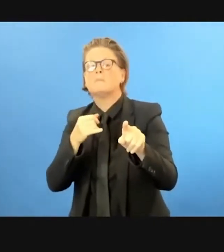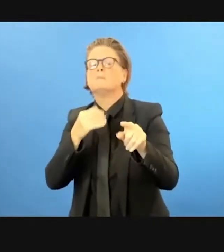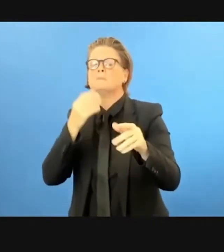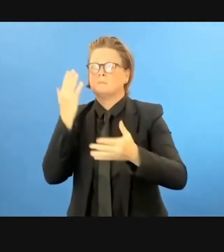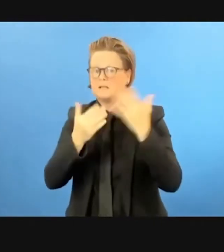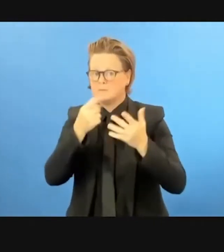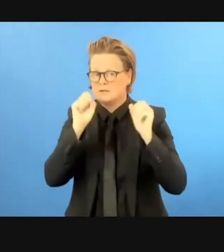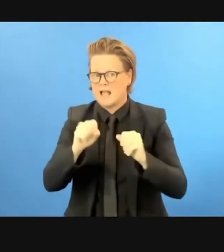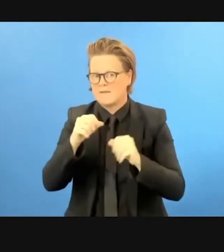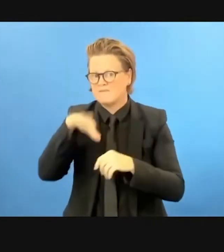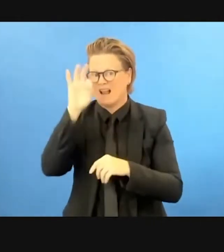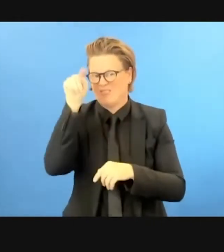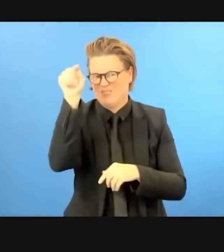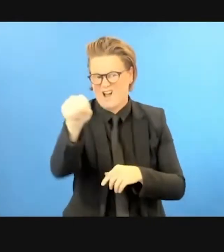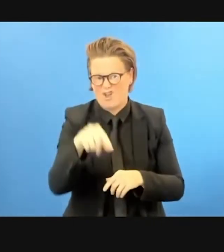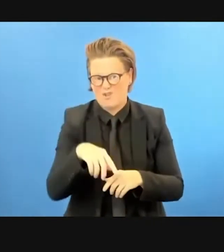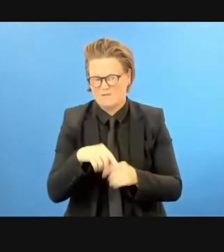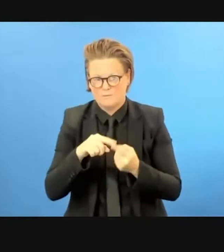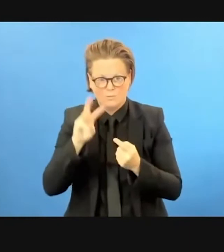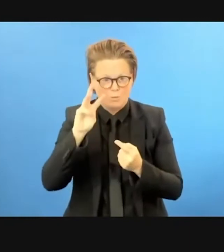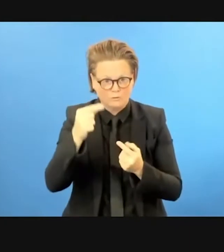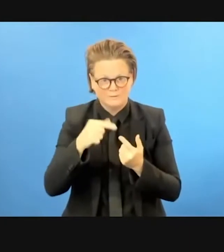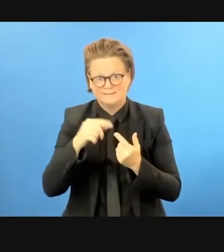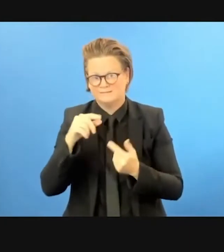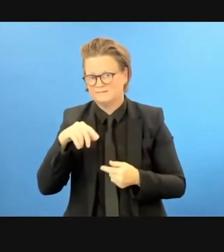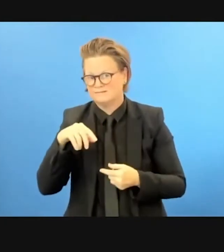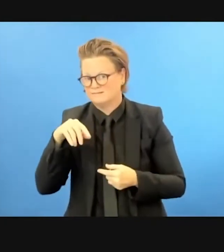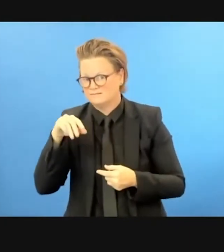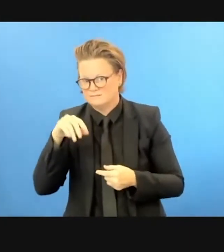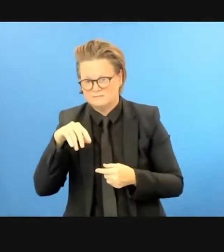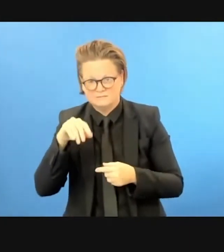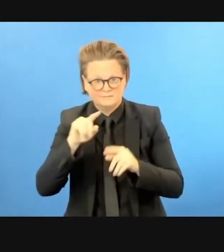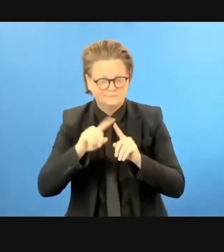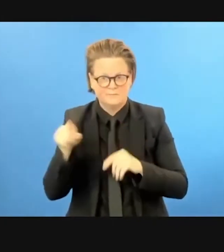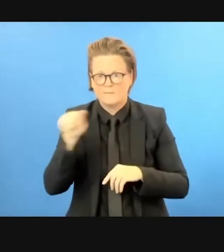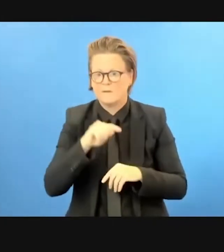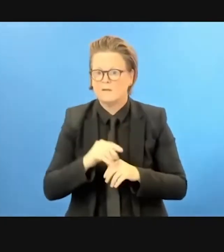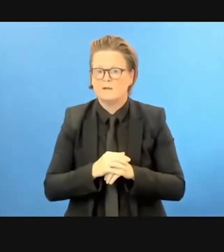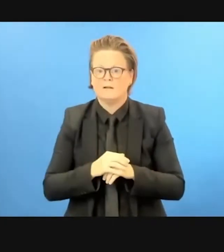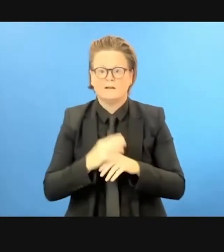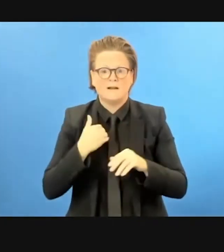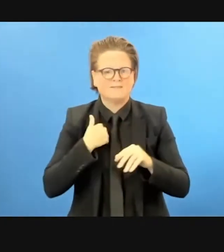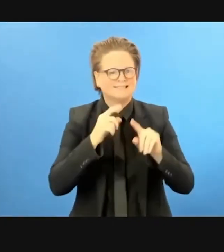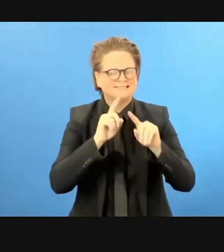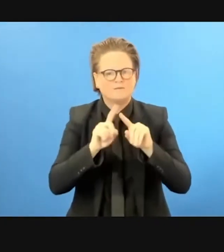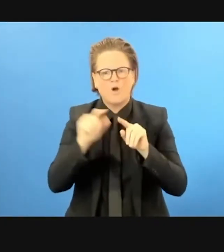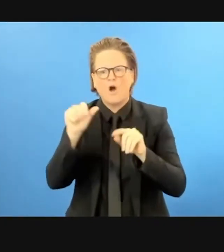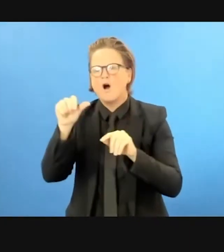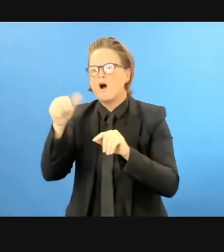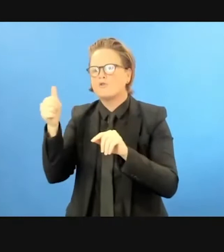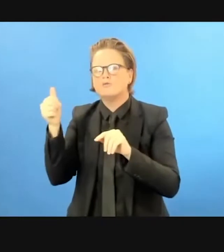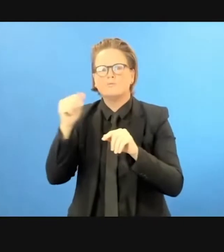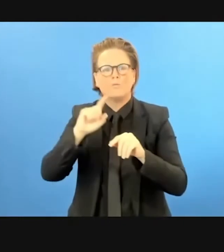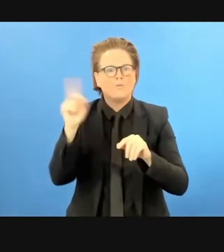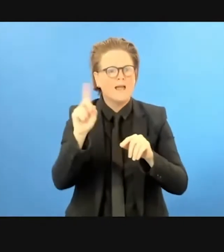most entities cannot guarantee a certain vaccine at this point, just given the limited availability.